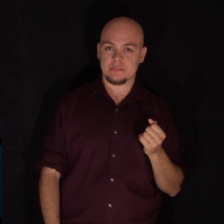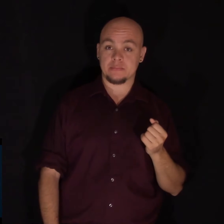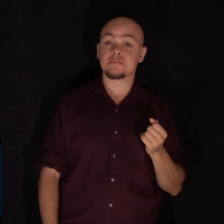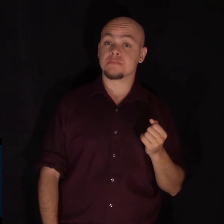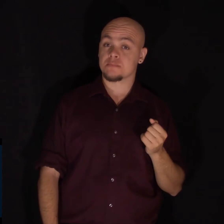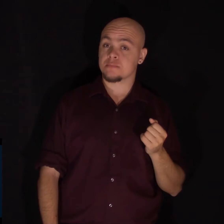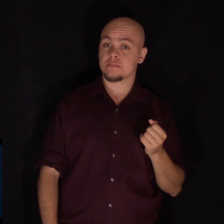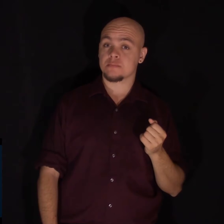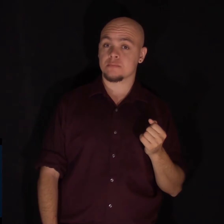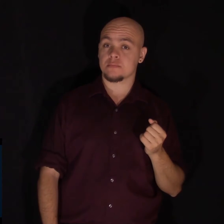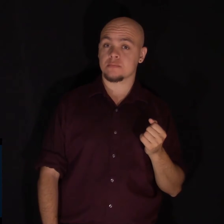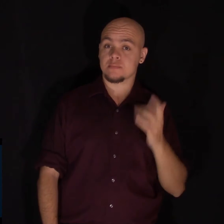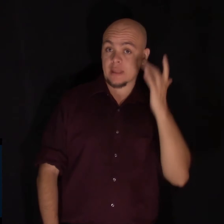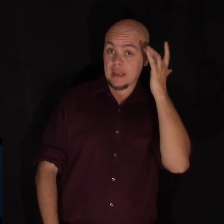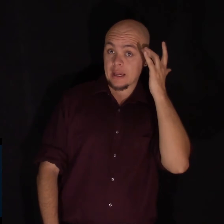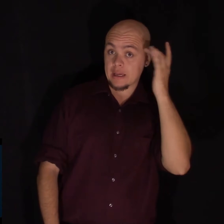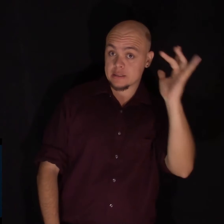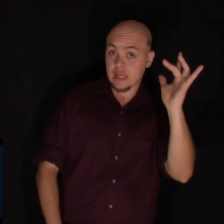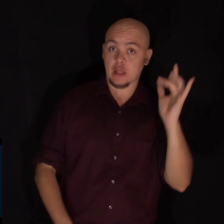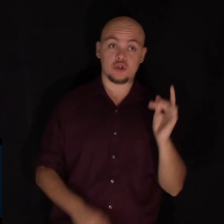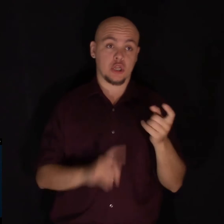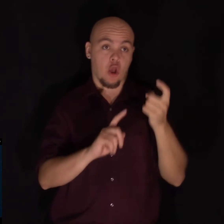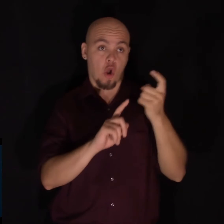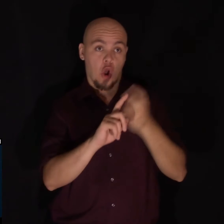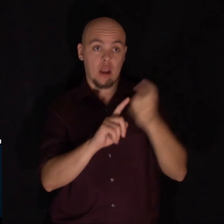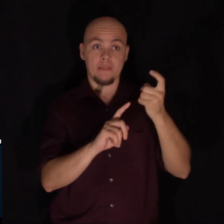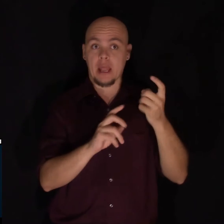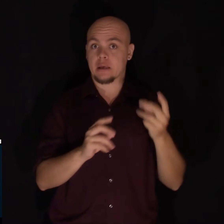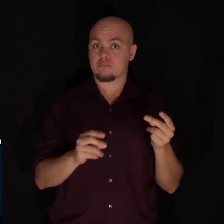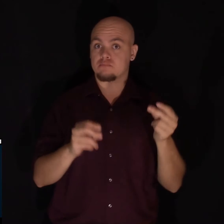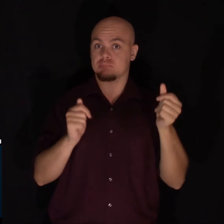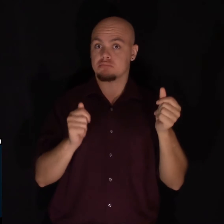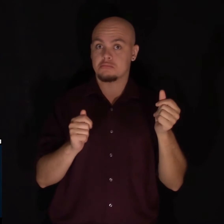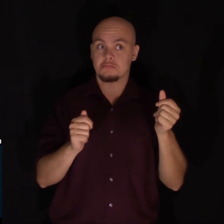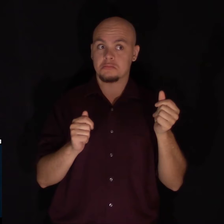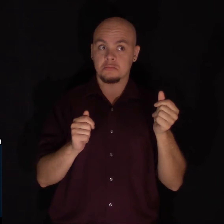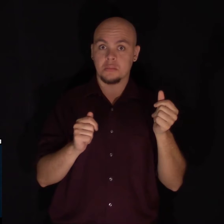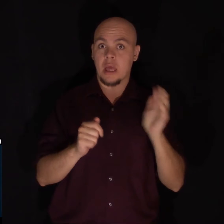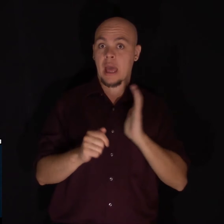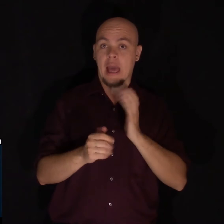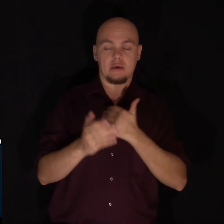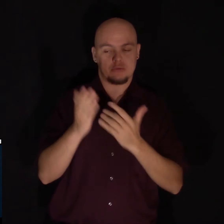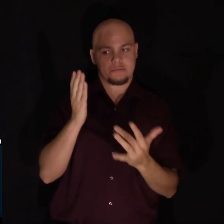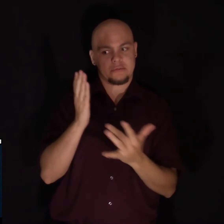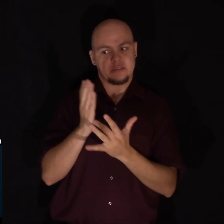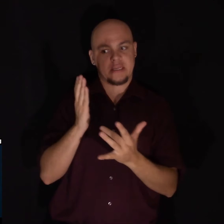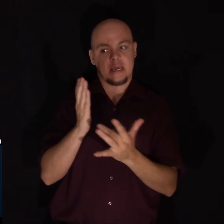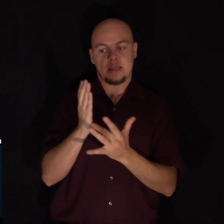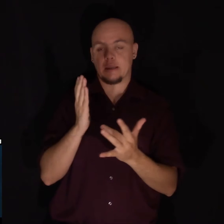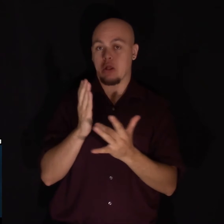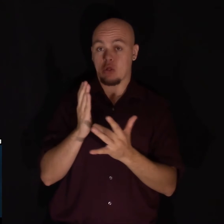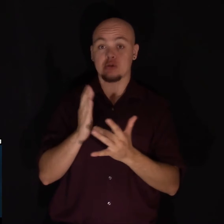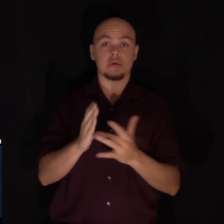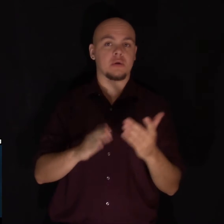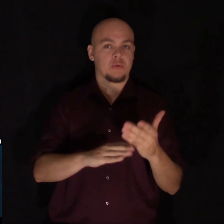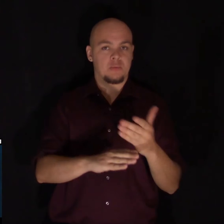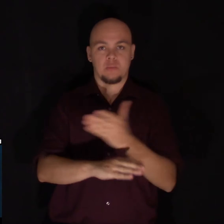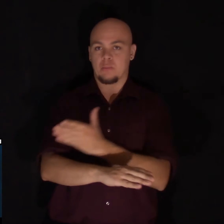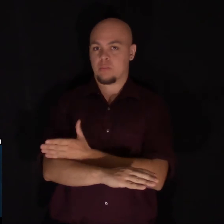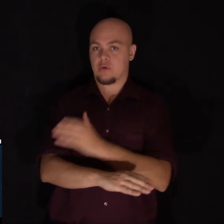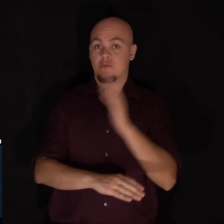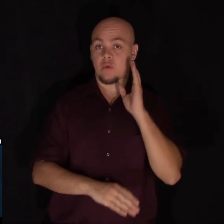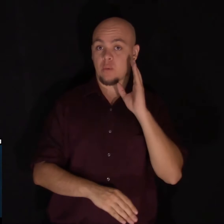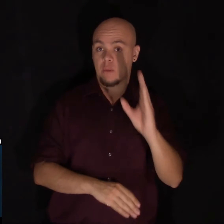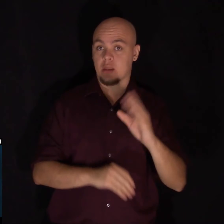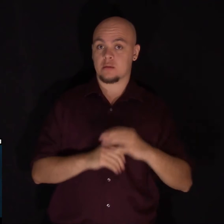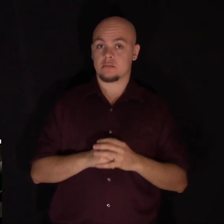how valuable intelligence and automation are, we will continue to improve our technology if we are at all able to. What could